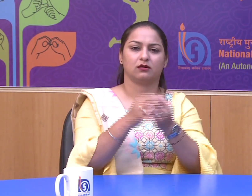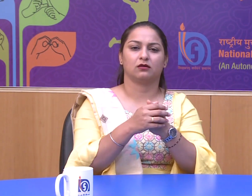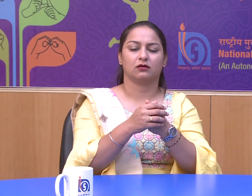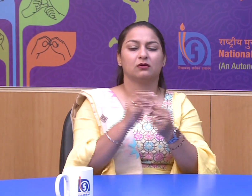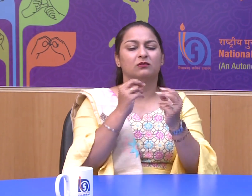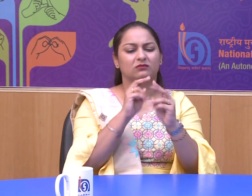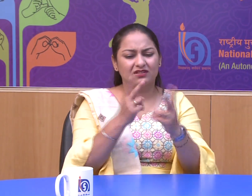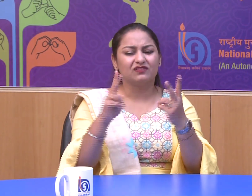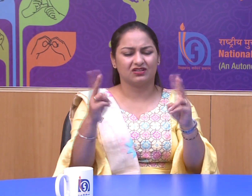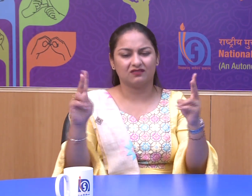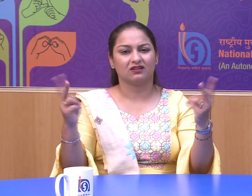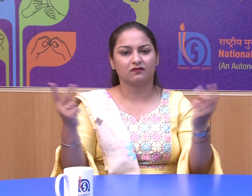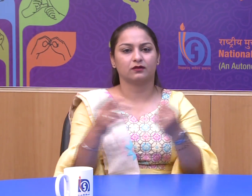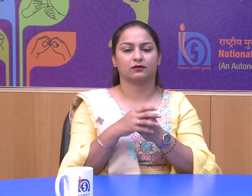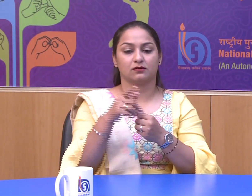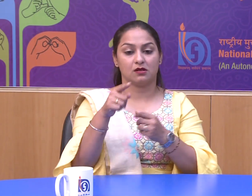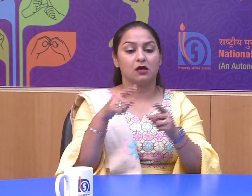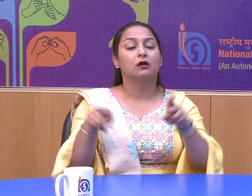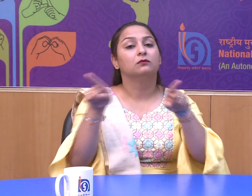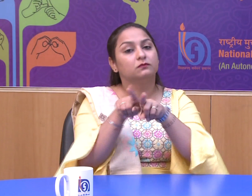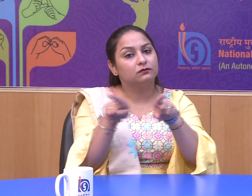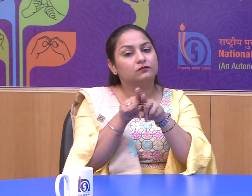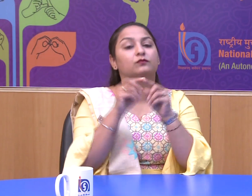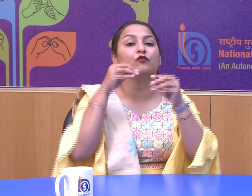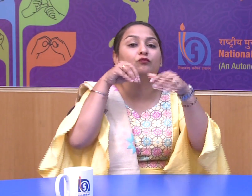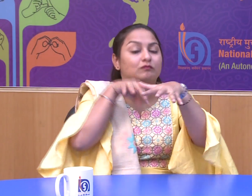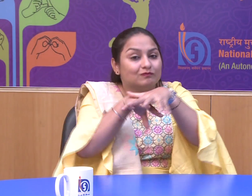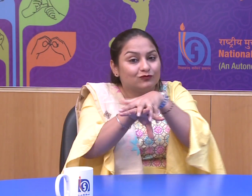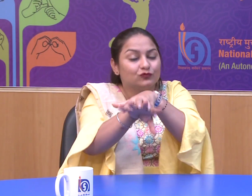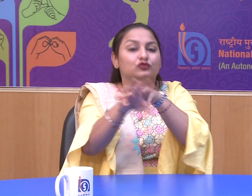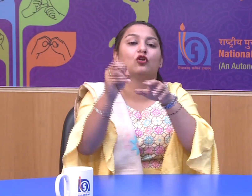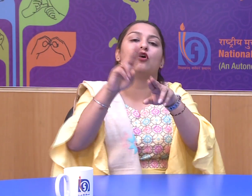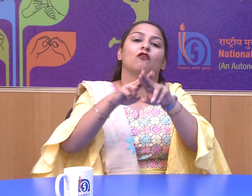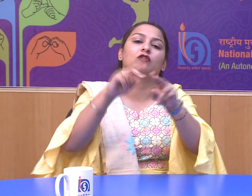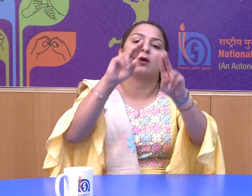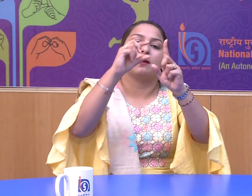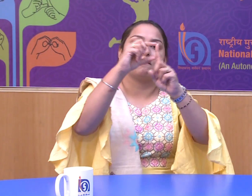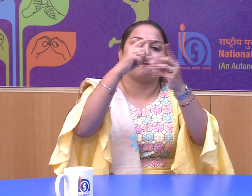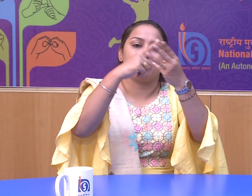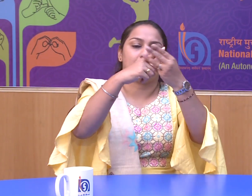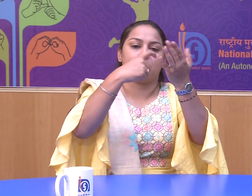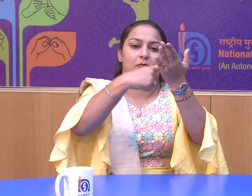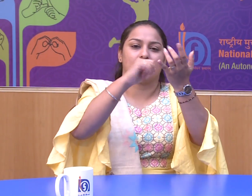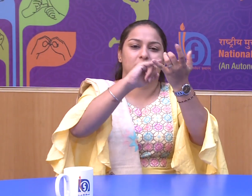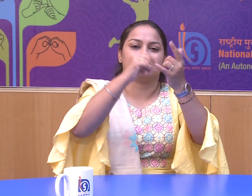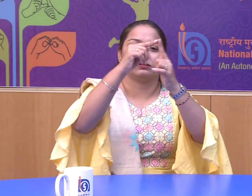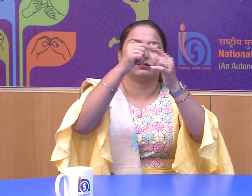Consequently, there was a fusion of Persian and Indian styles of